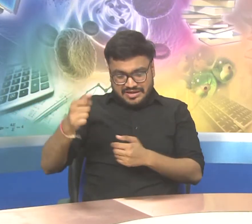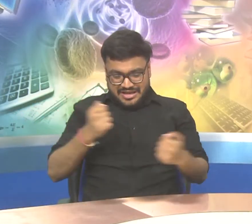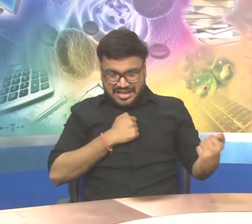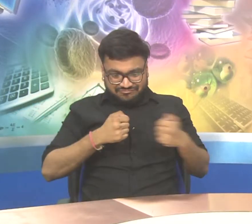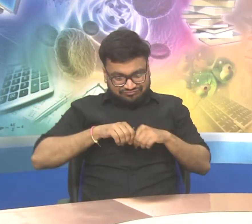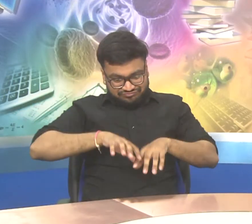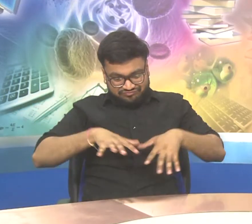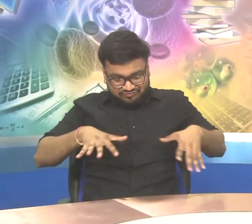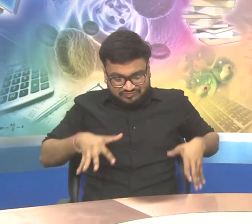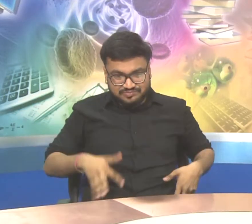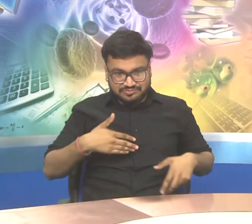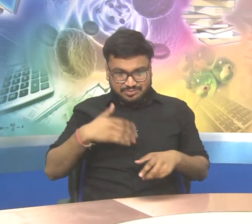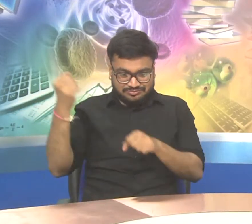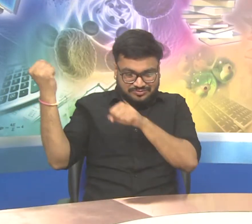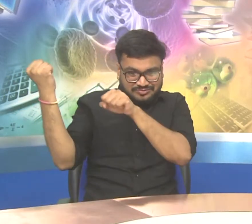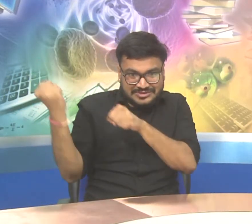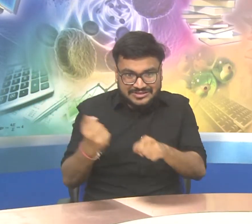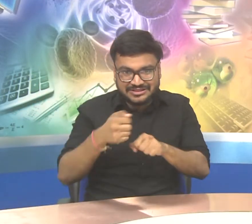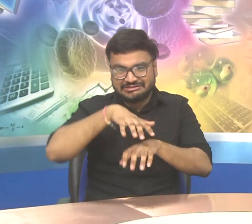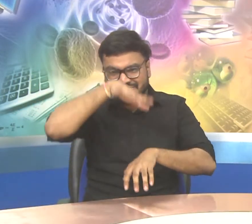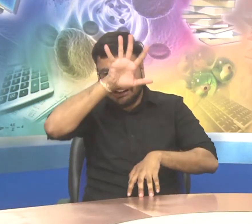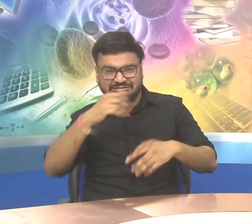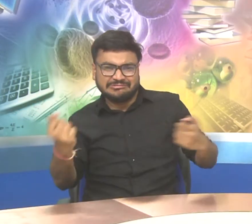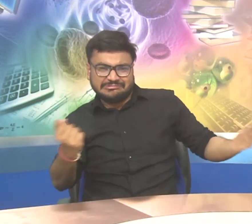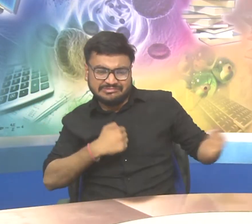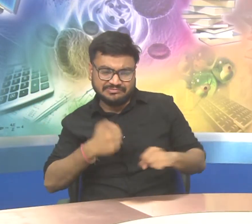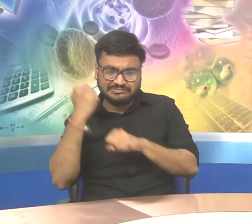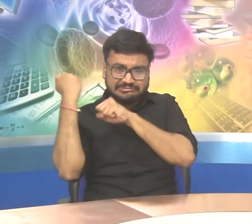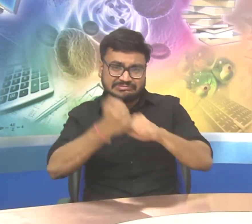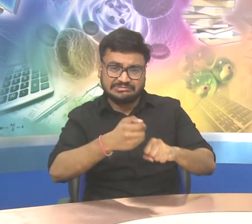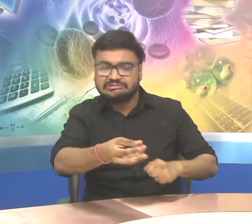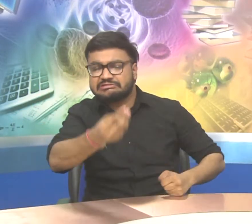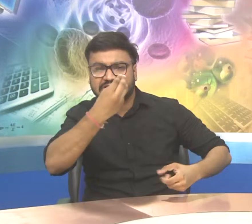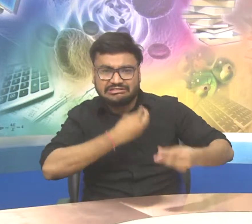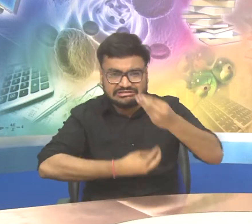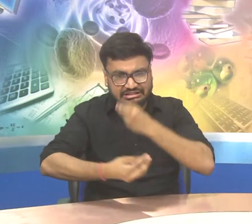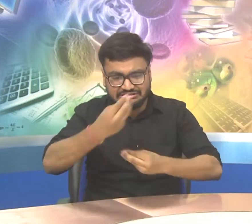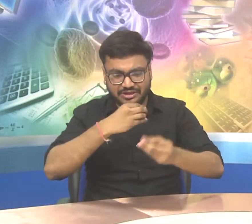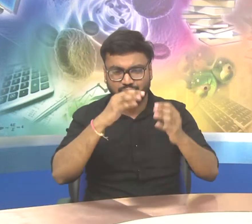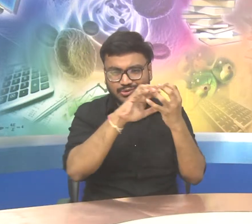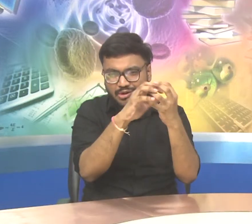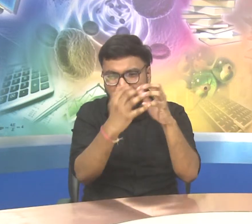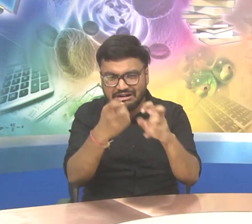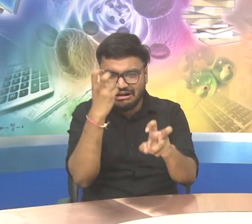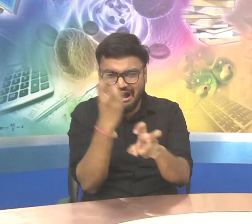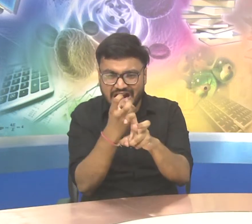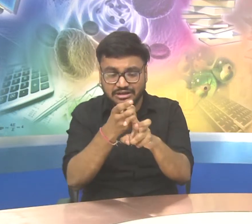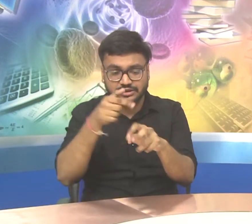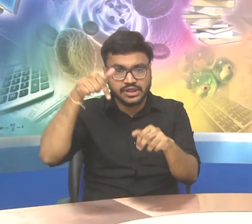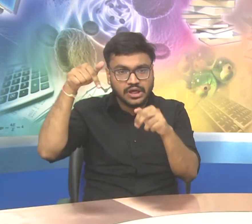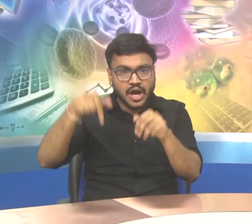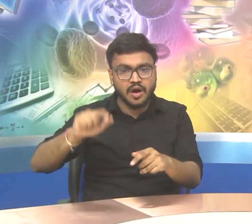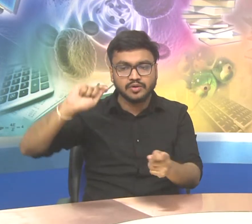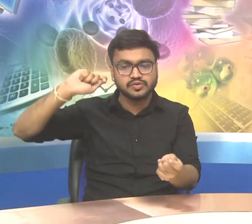Evolved means changed and developed slowly over a long period of